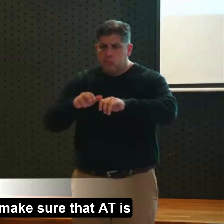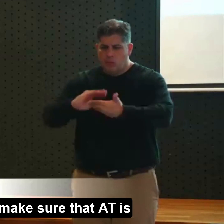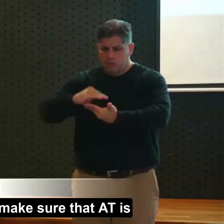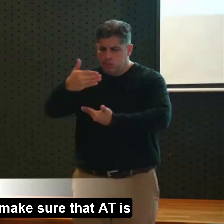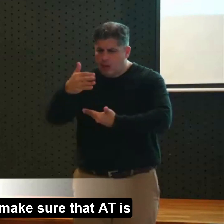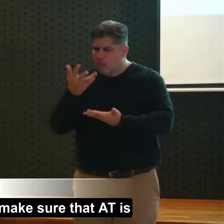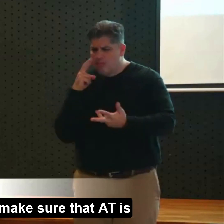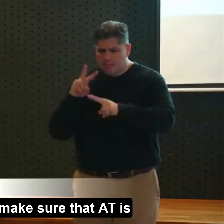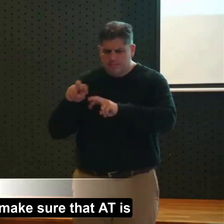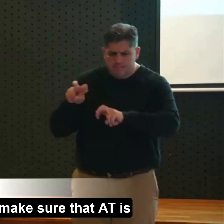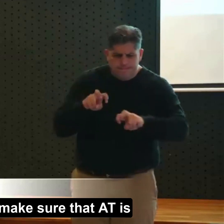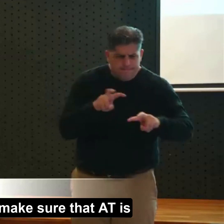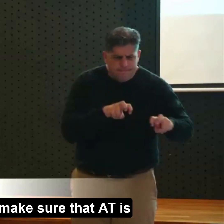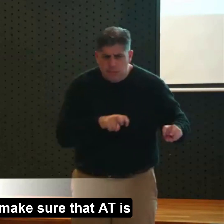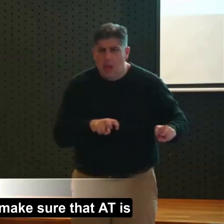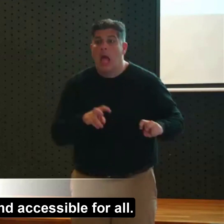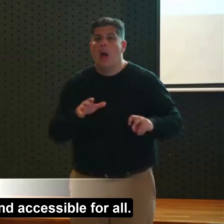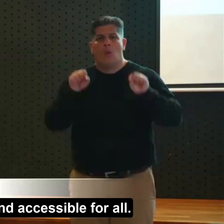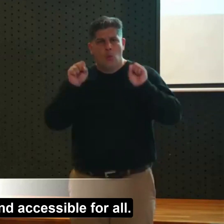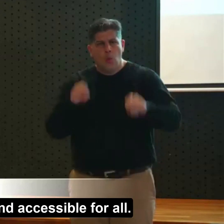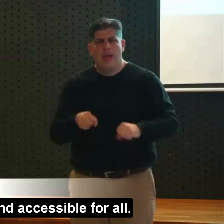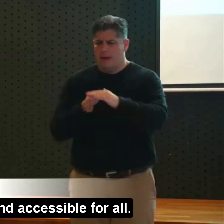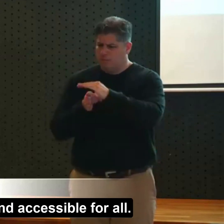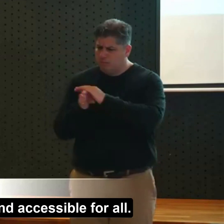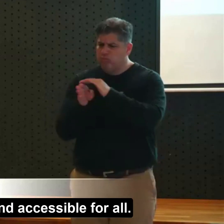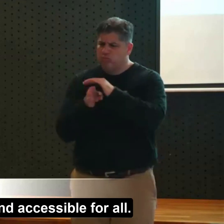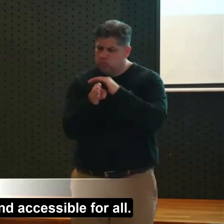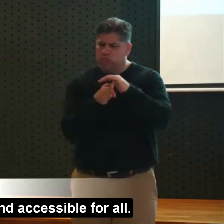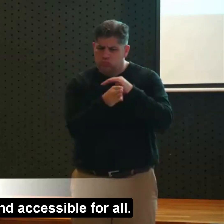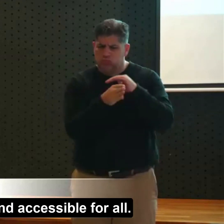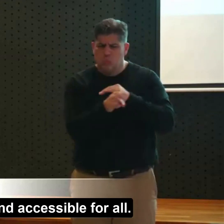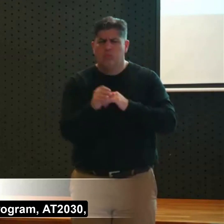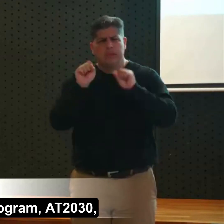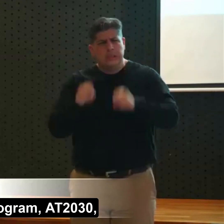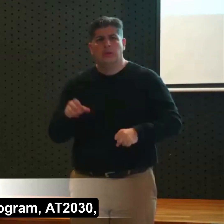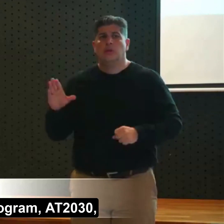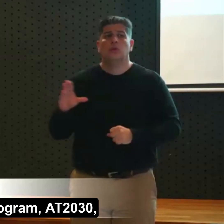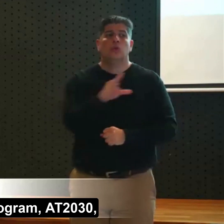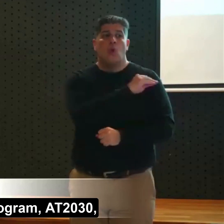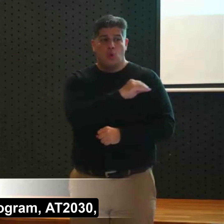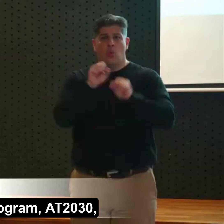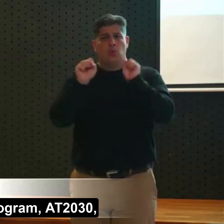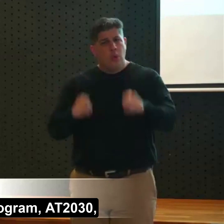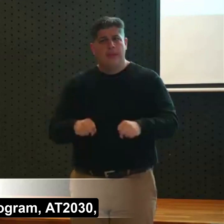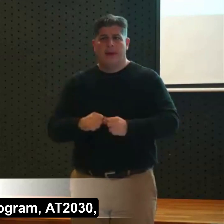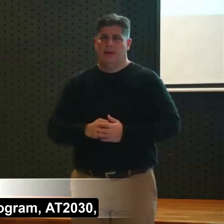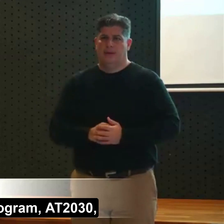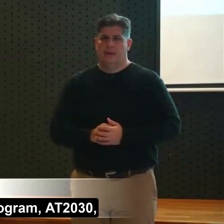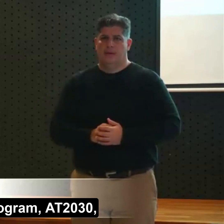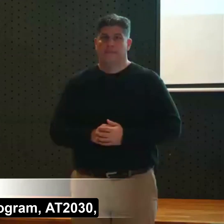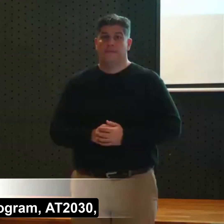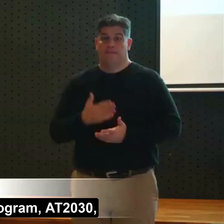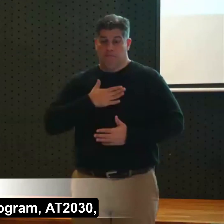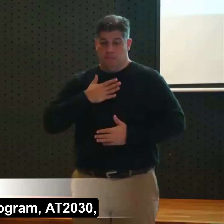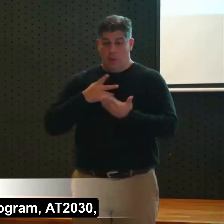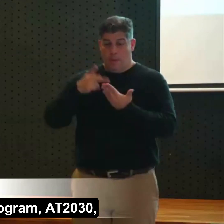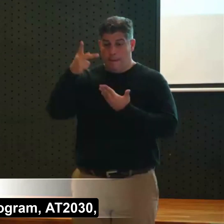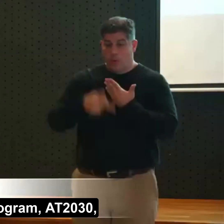AT is affordable and accessible for all. Our